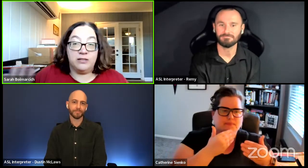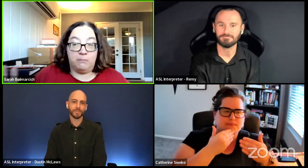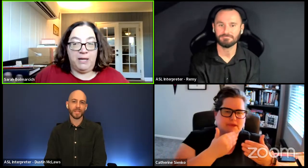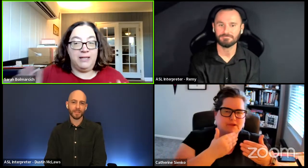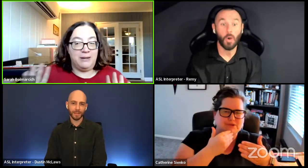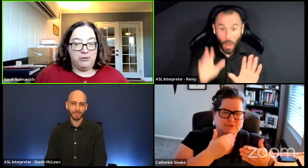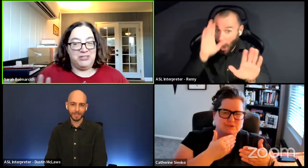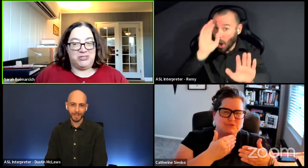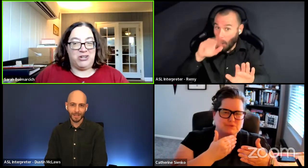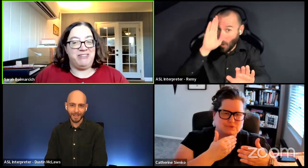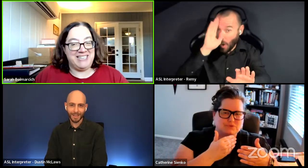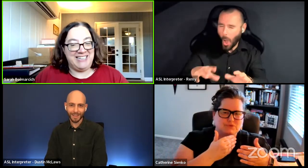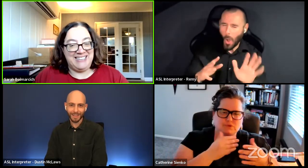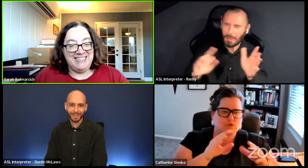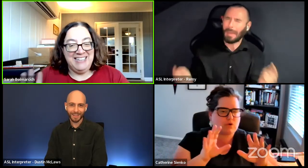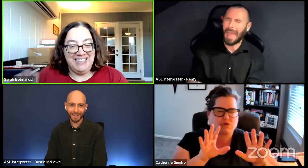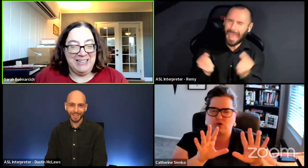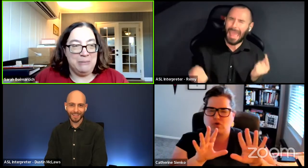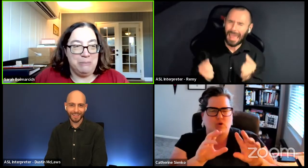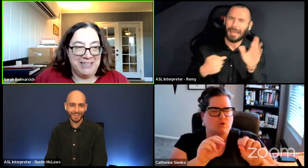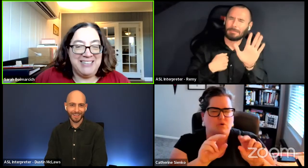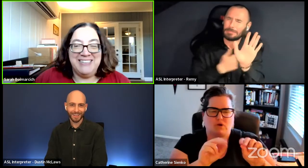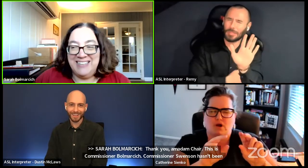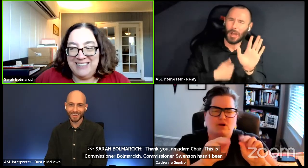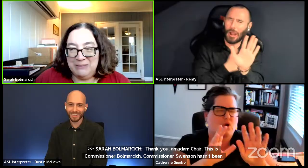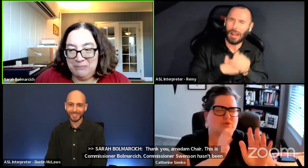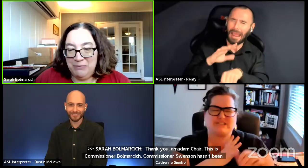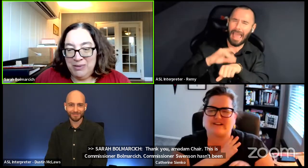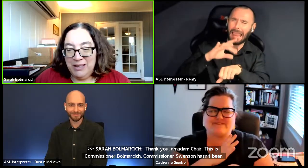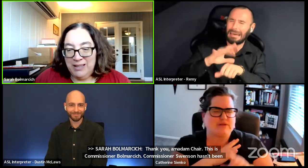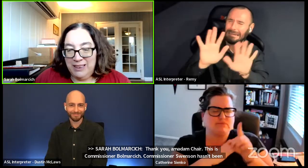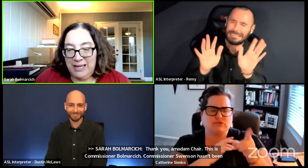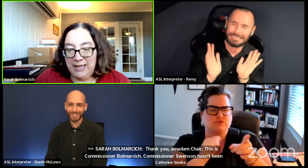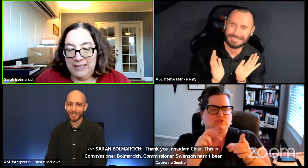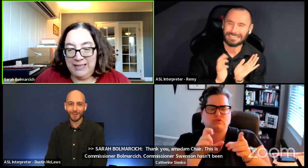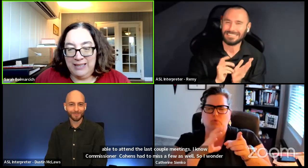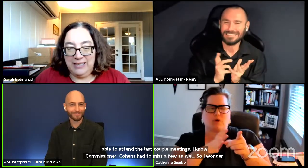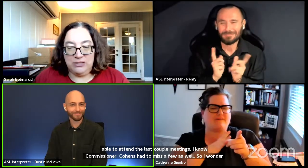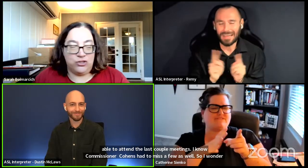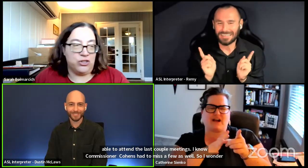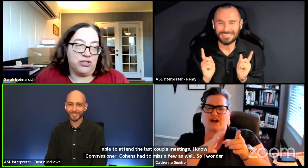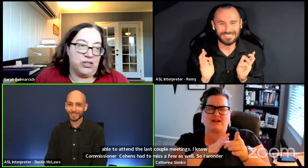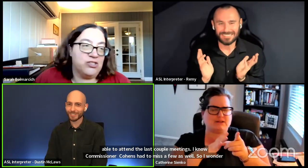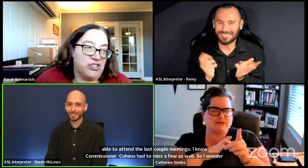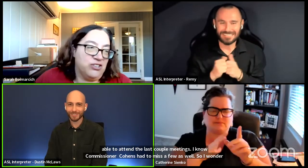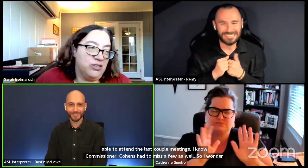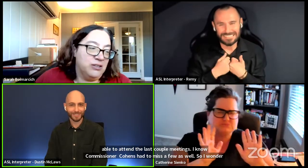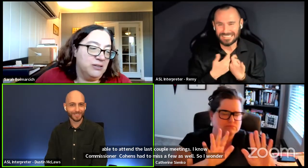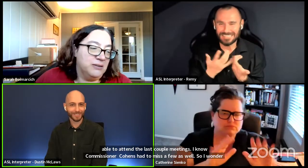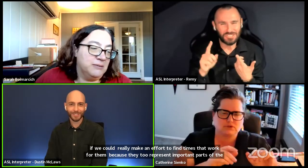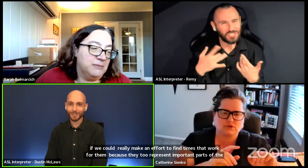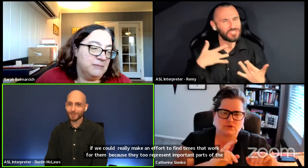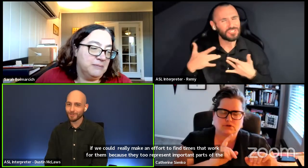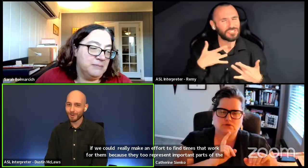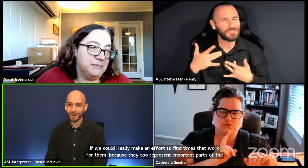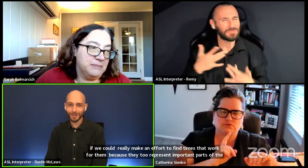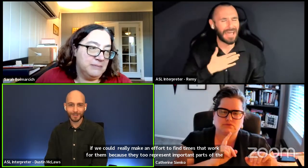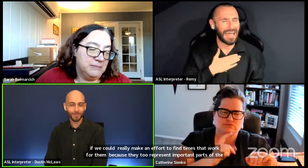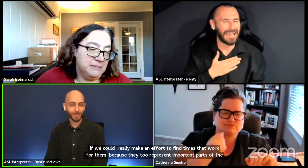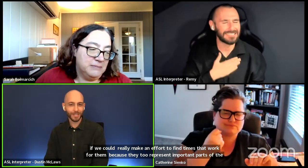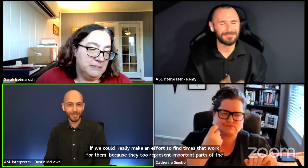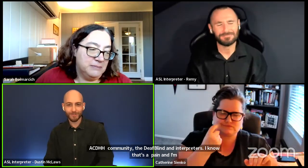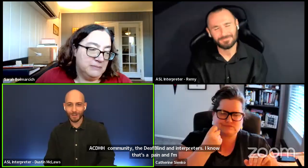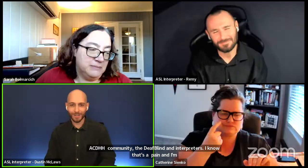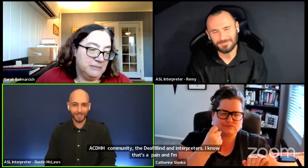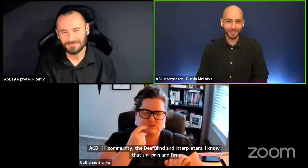I know that's a pain, and I'm really sorry, Kyla, but that is just a concern. You